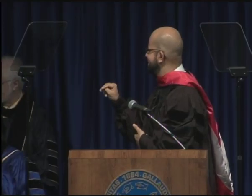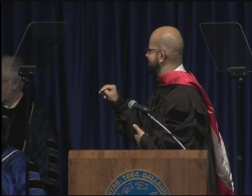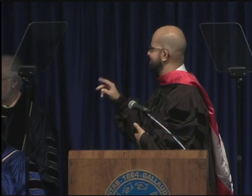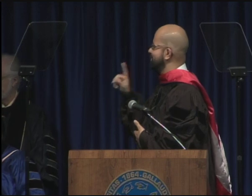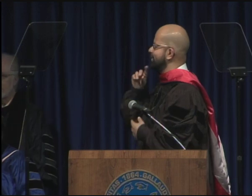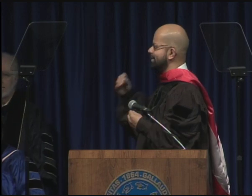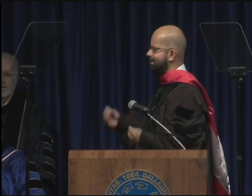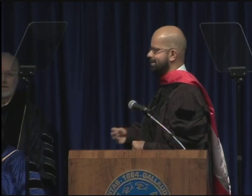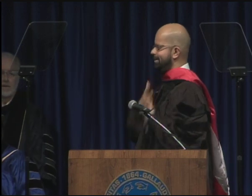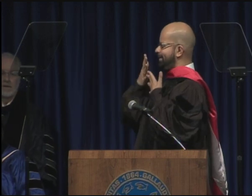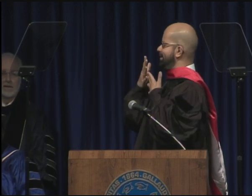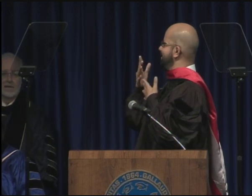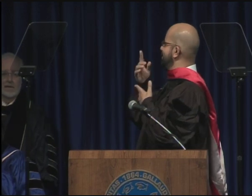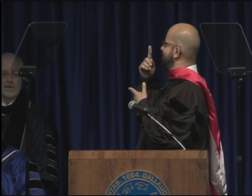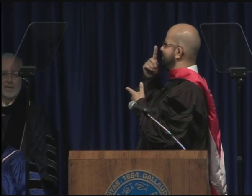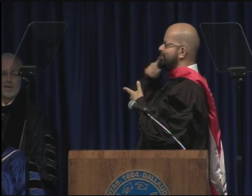Thank you, Mr. Uden.